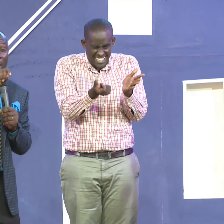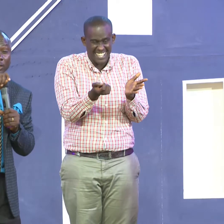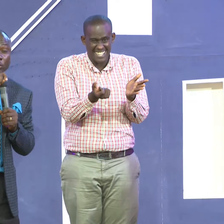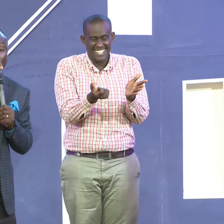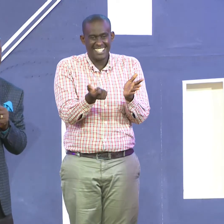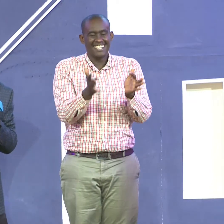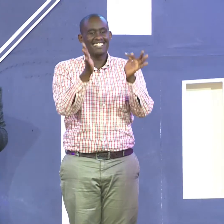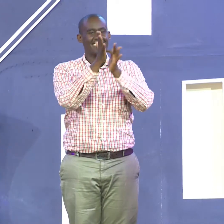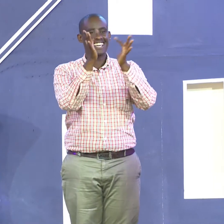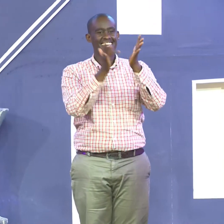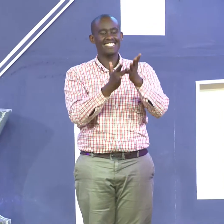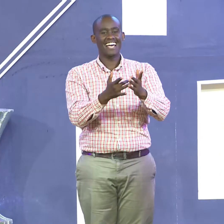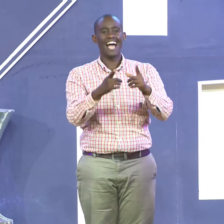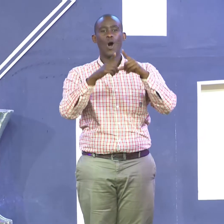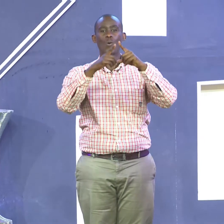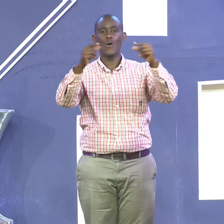seed.